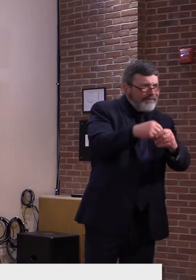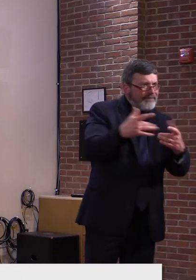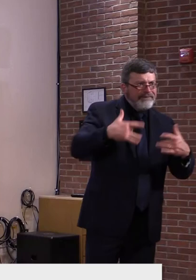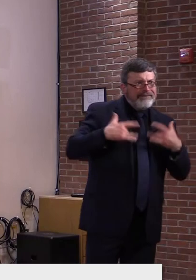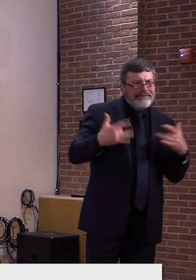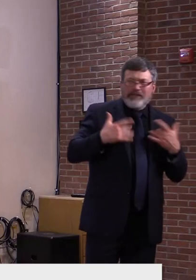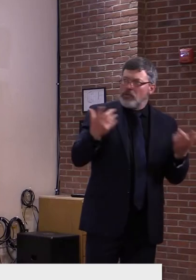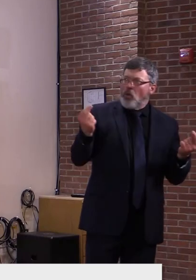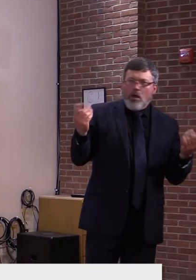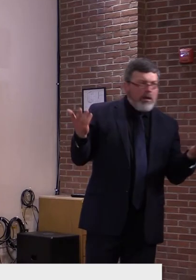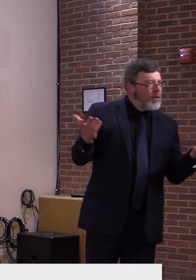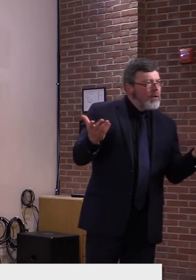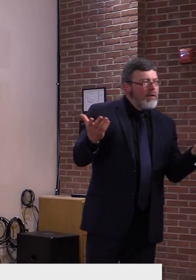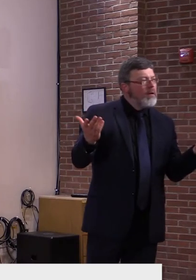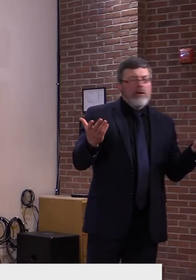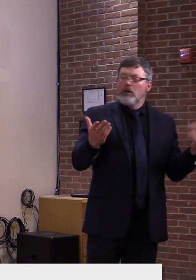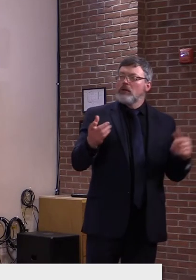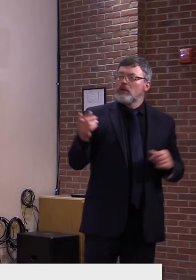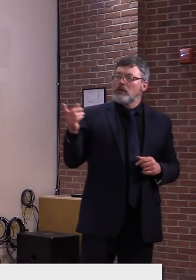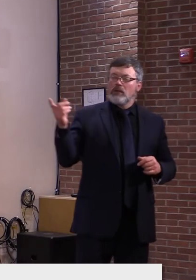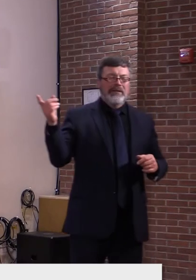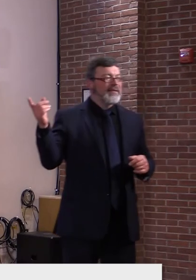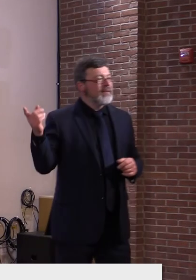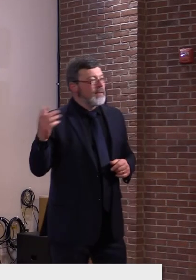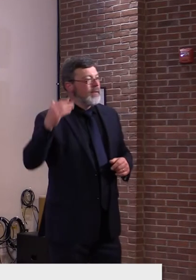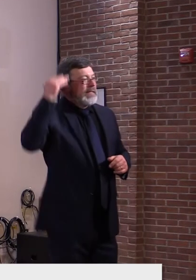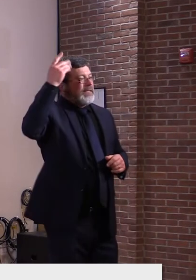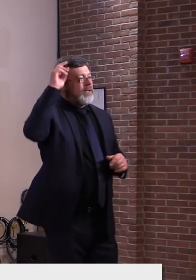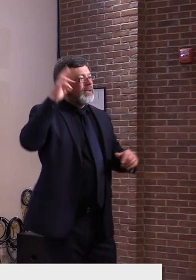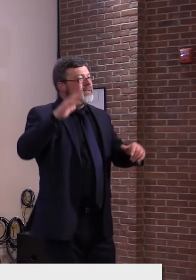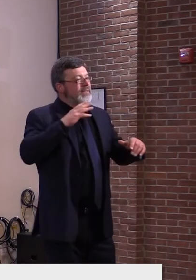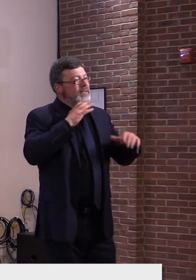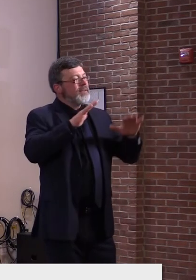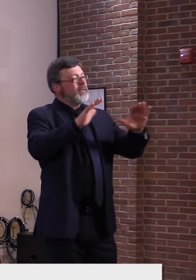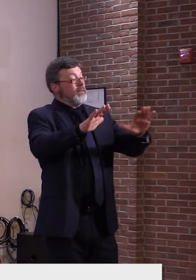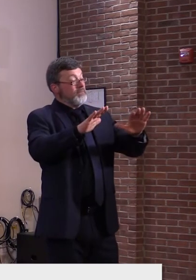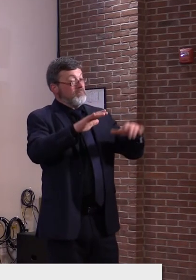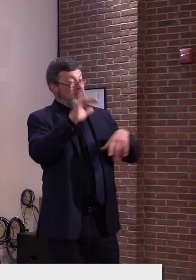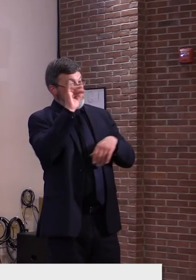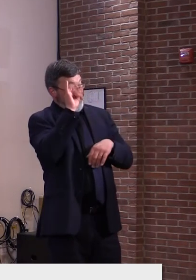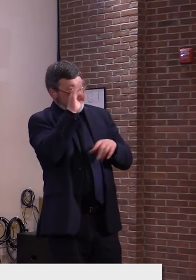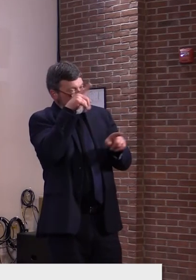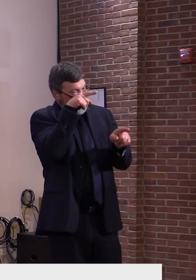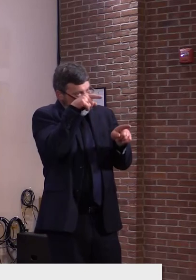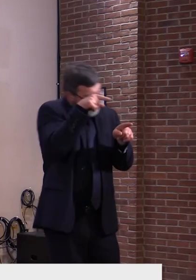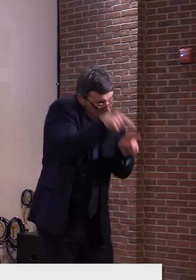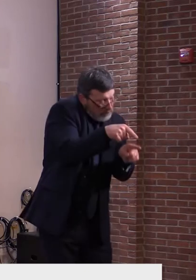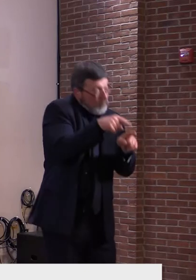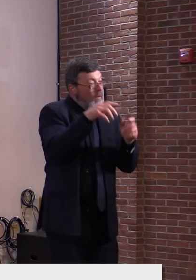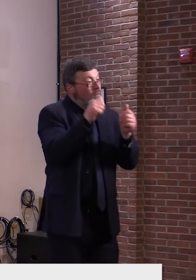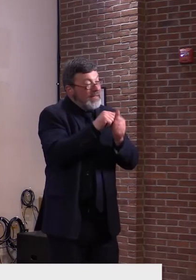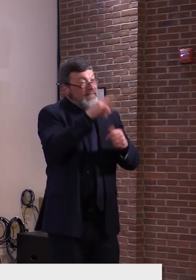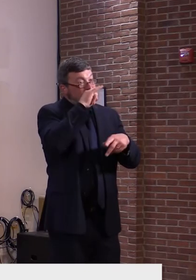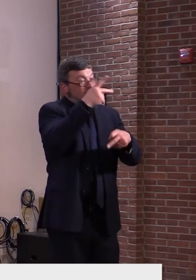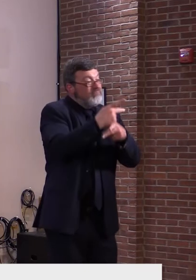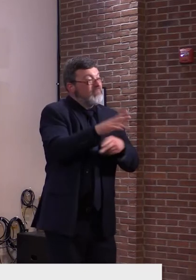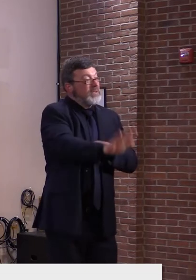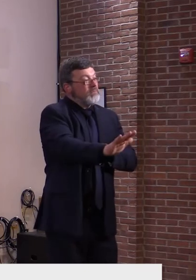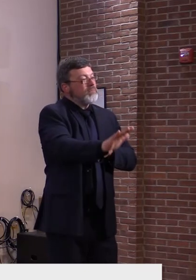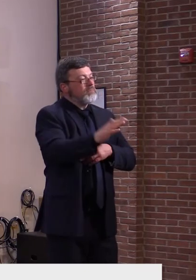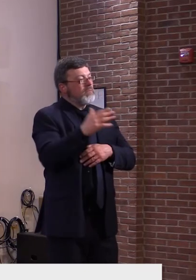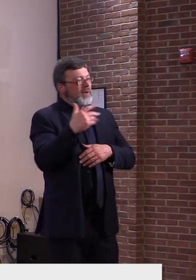able to give you firm data on childcare, so I don't have that in front of me. So we'll have to see if we have any additional data on